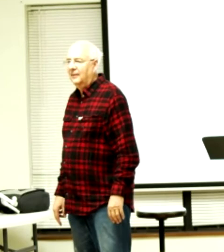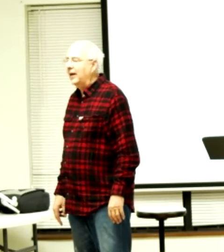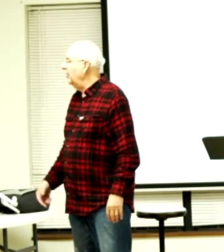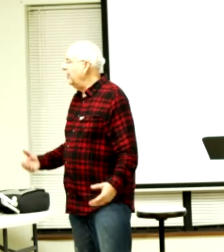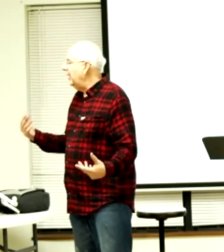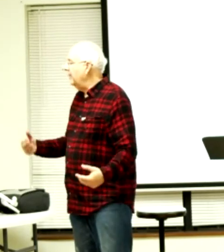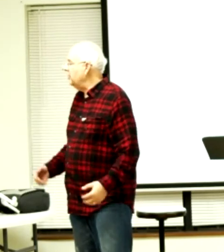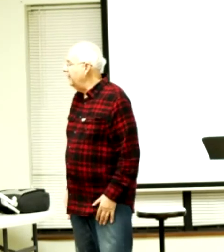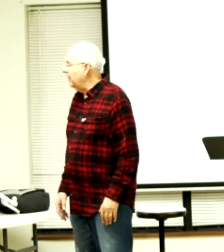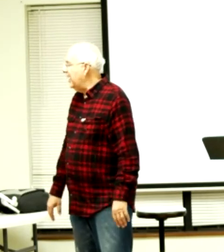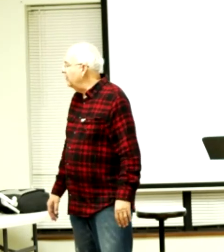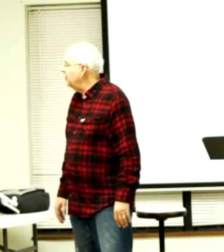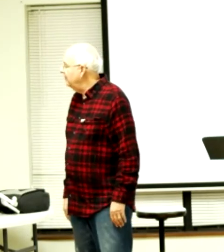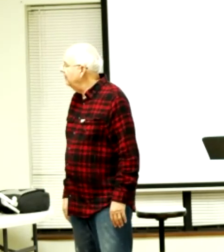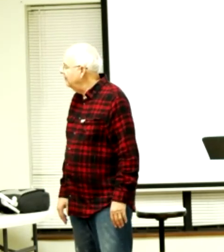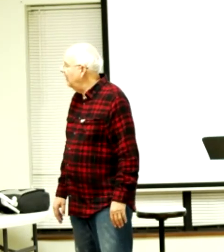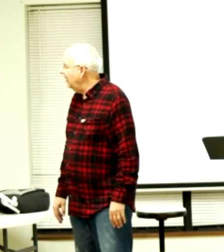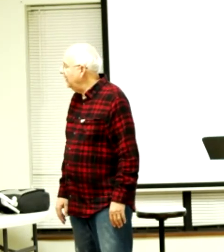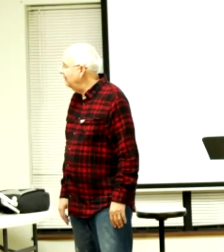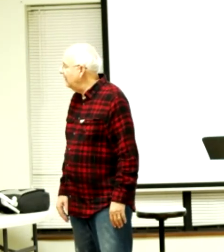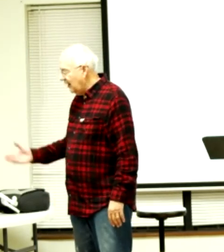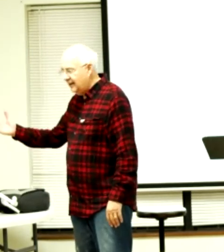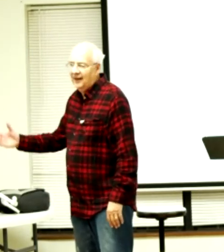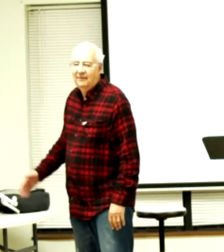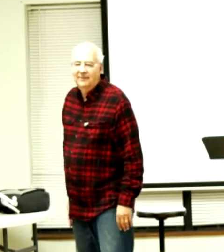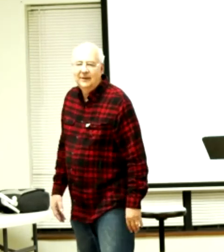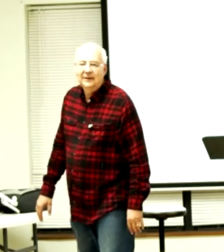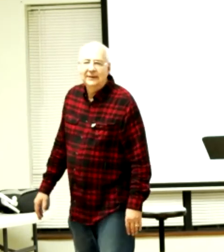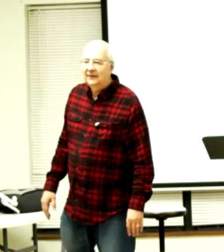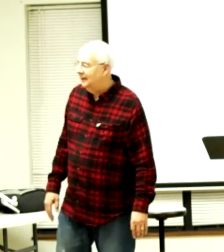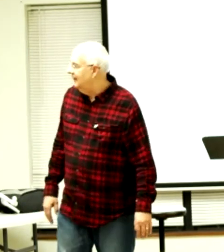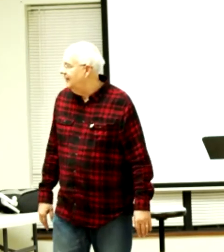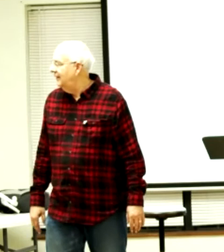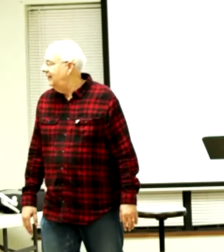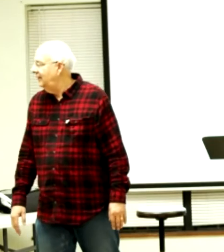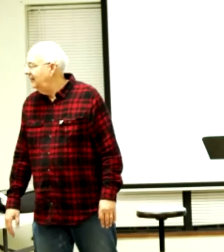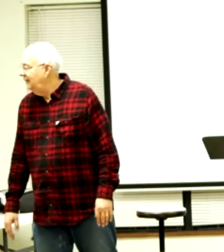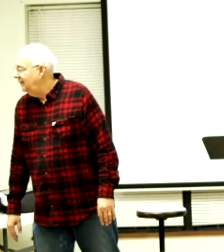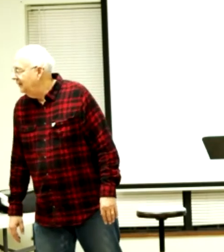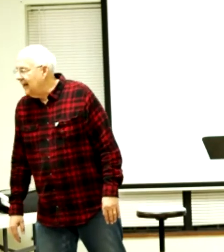I don't know that I have a sign for English couch. word. Okay, I like that. That's just the English word. Long chair. Yeah.